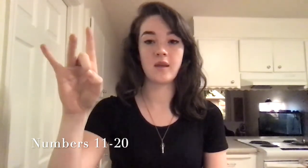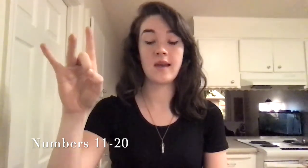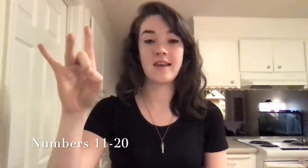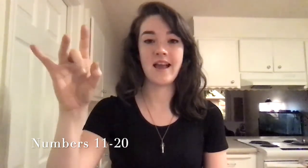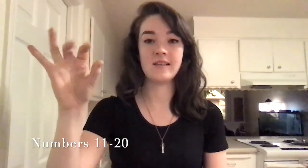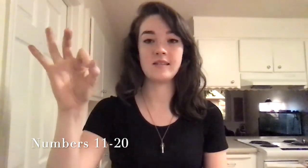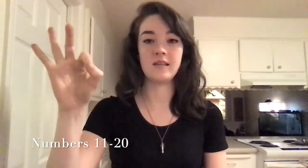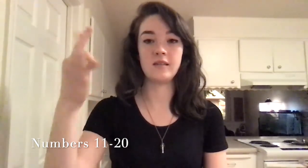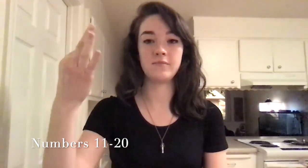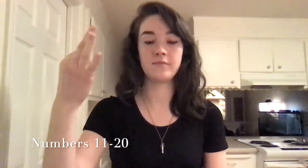19,